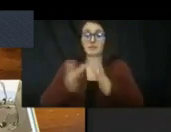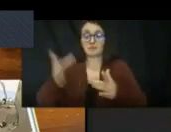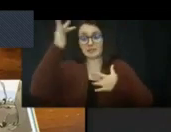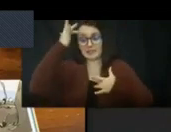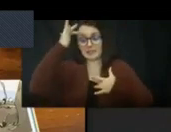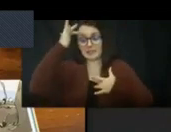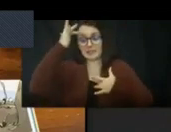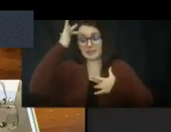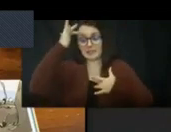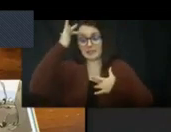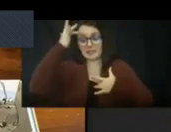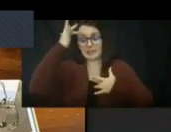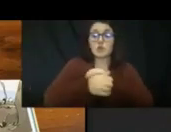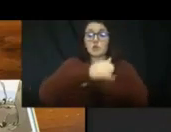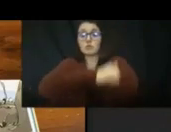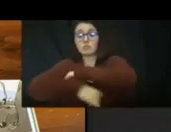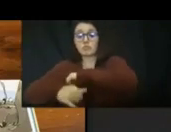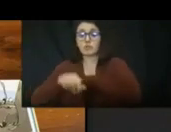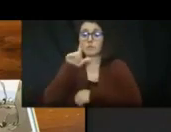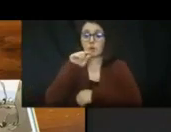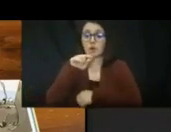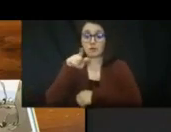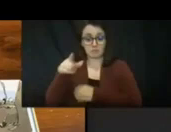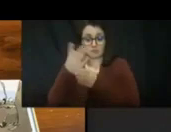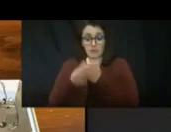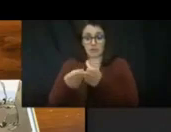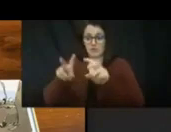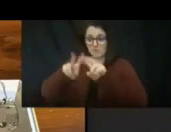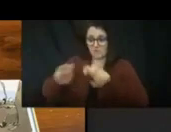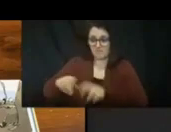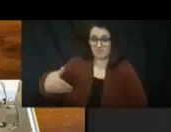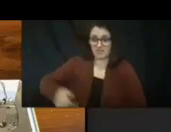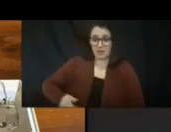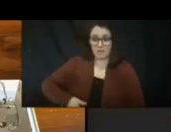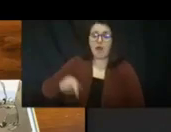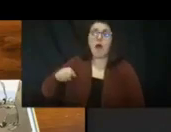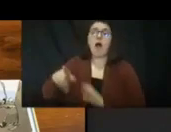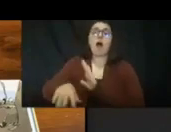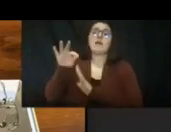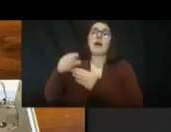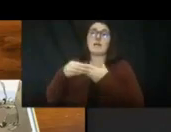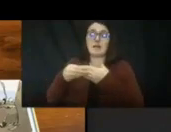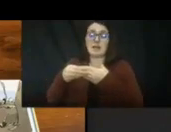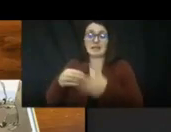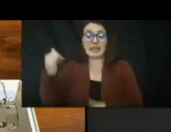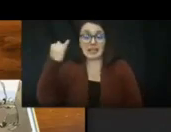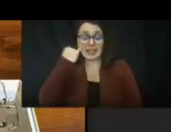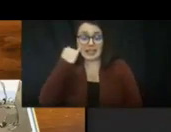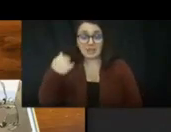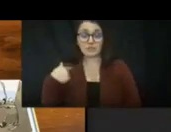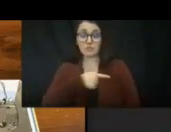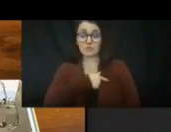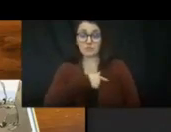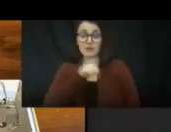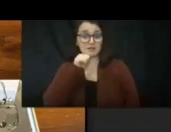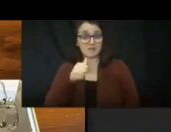seabirds, seals, and fish have all been found with plastic in their stomachs. We can help to protect animals by not using